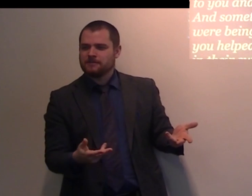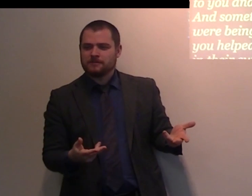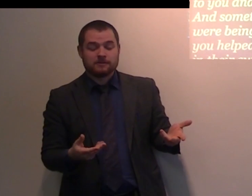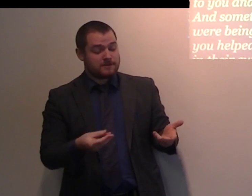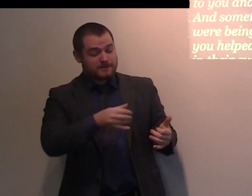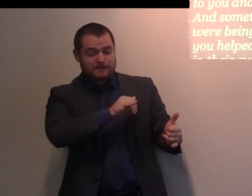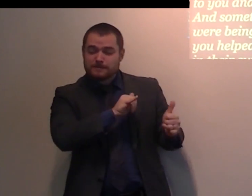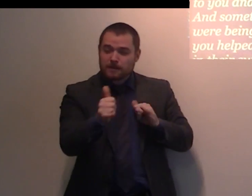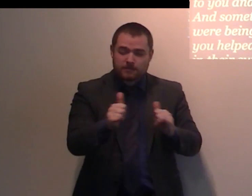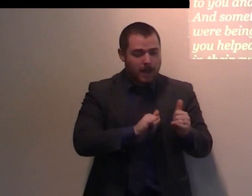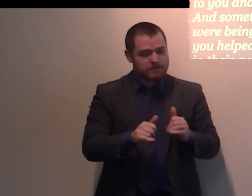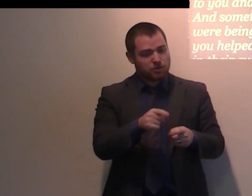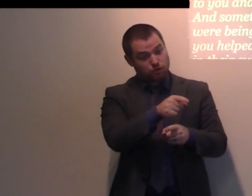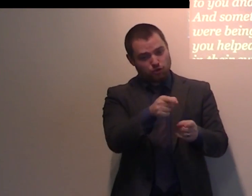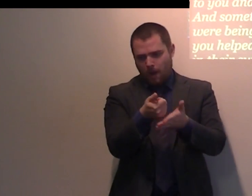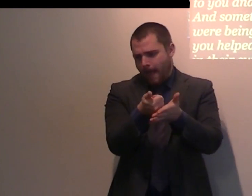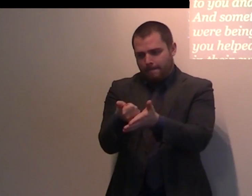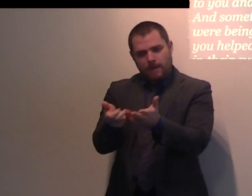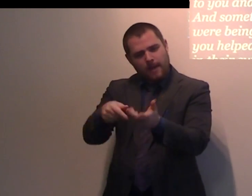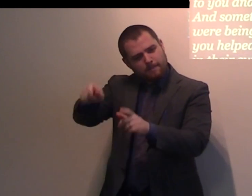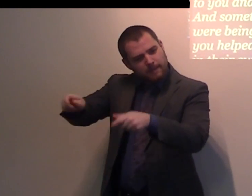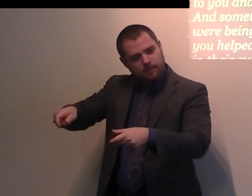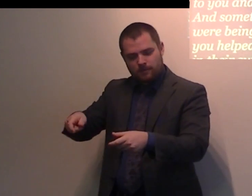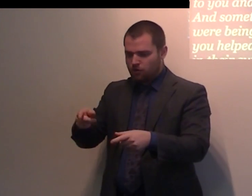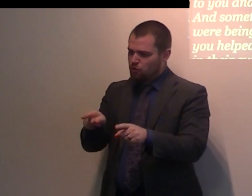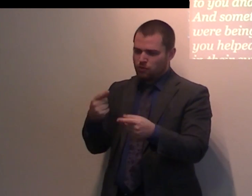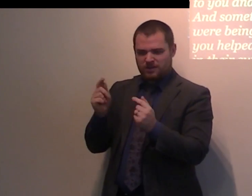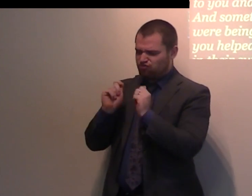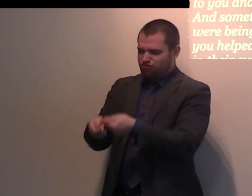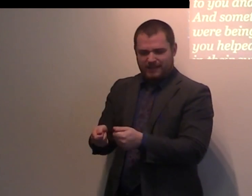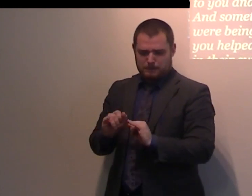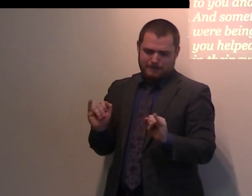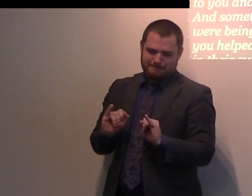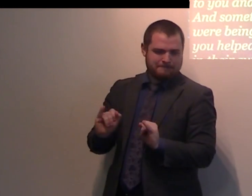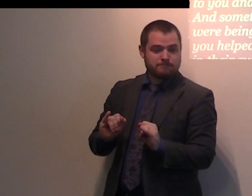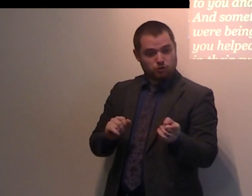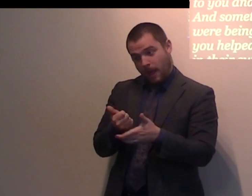And sometimes you helped others who were being treated that same way.